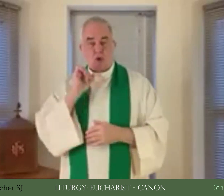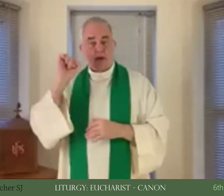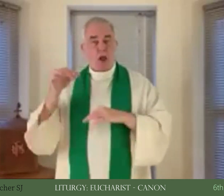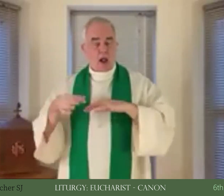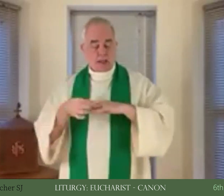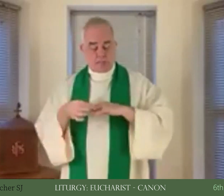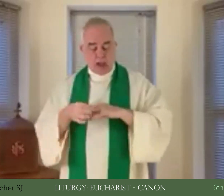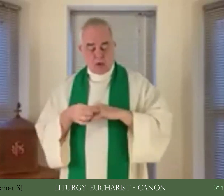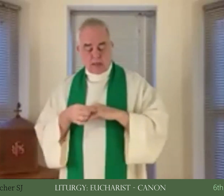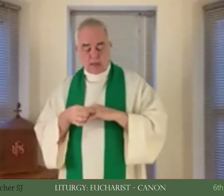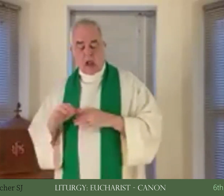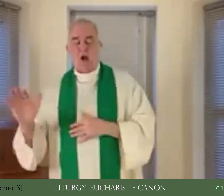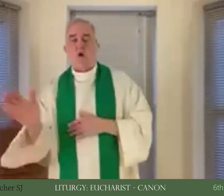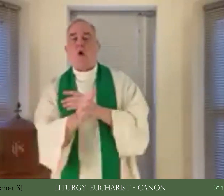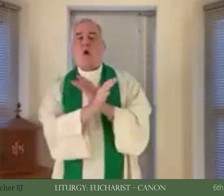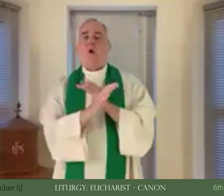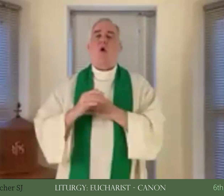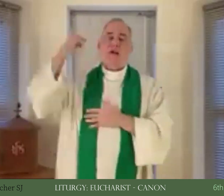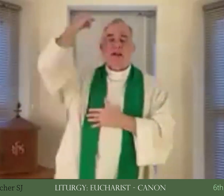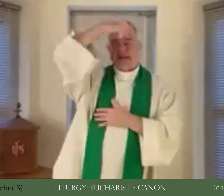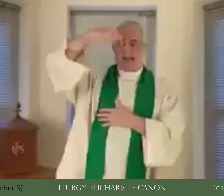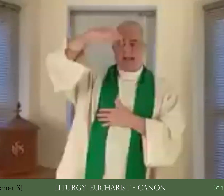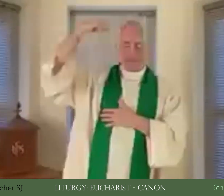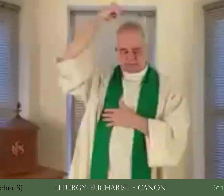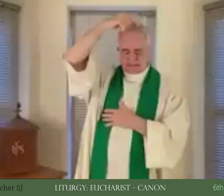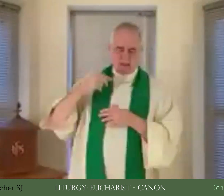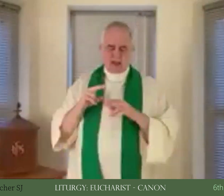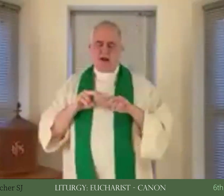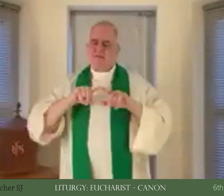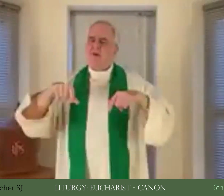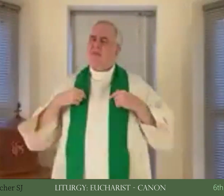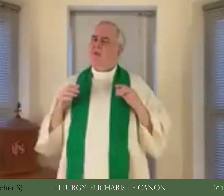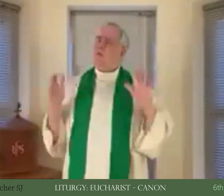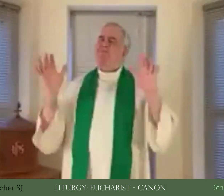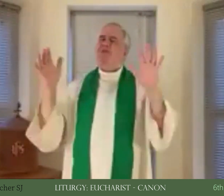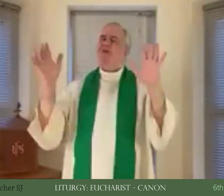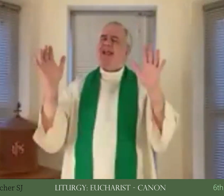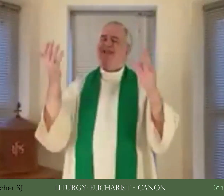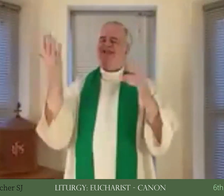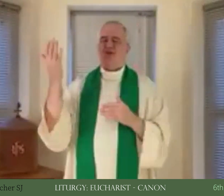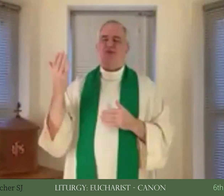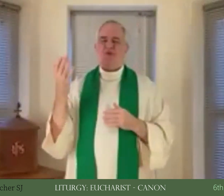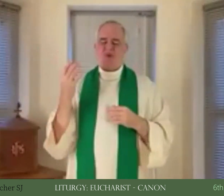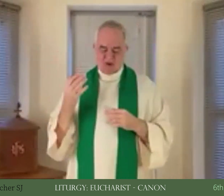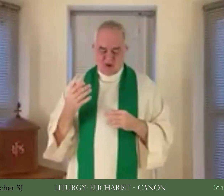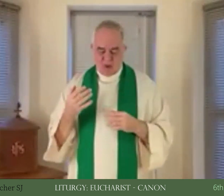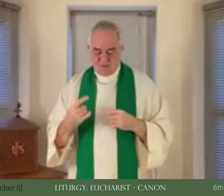Joseph, her spouse, and all them. Father, we praise you